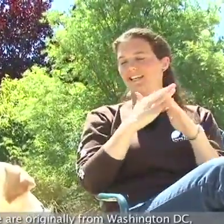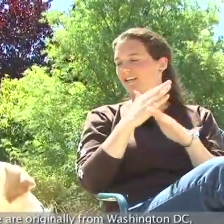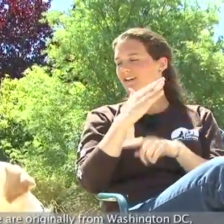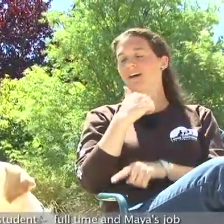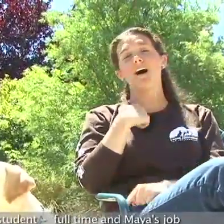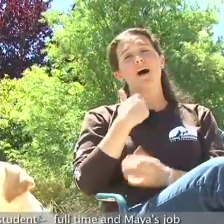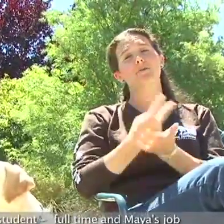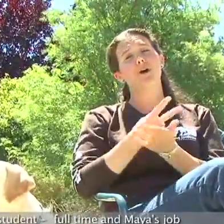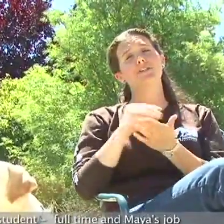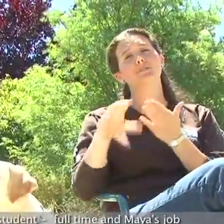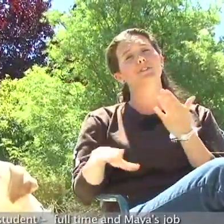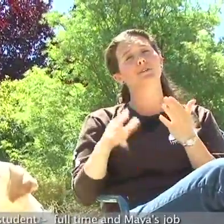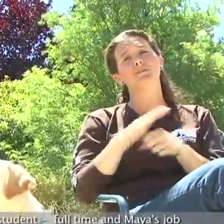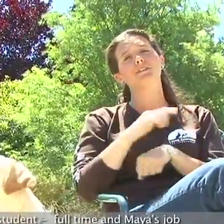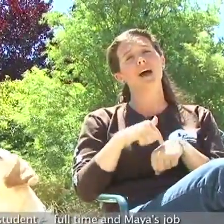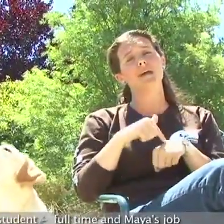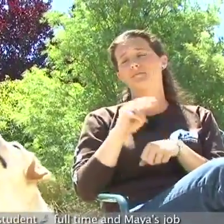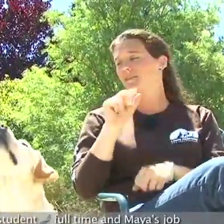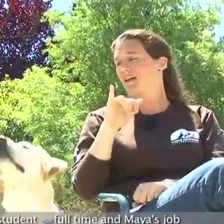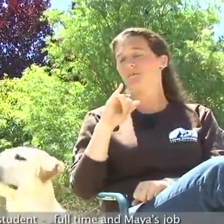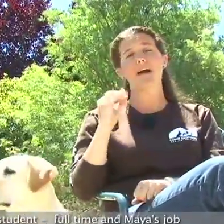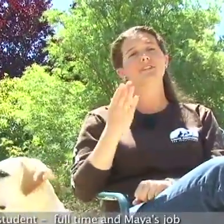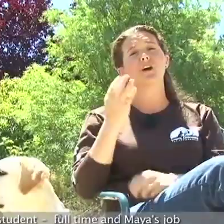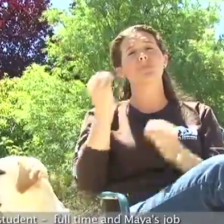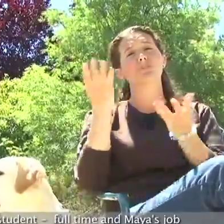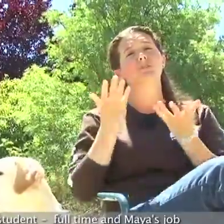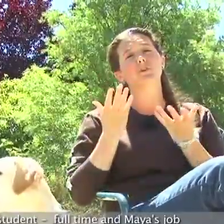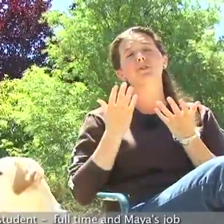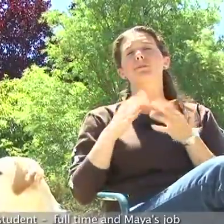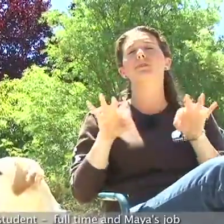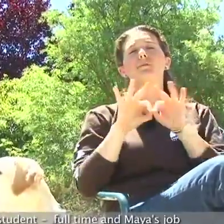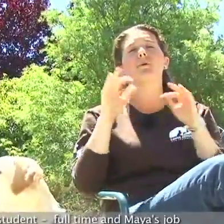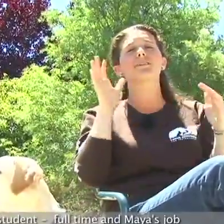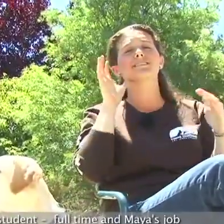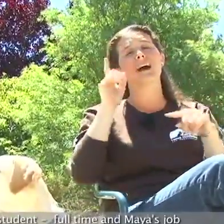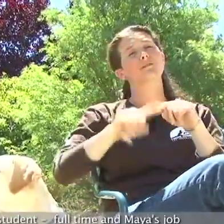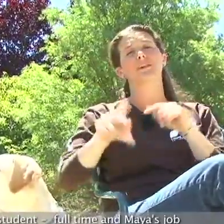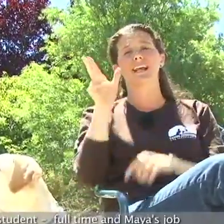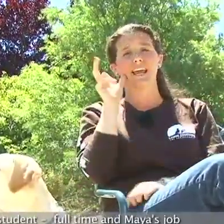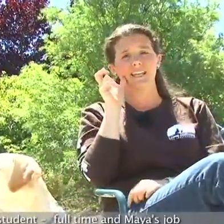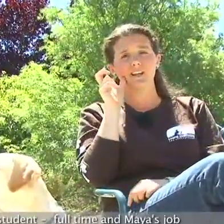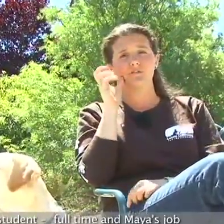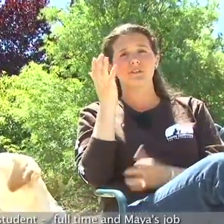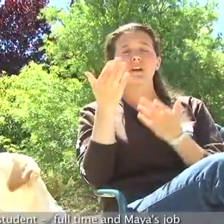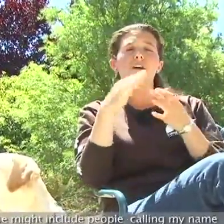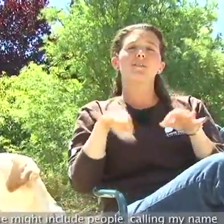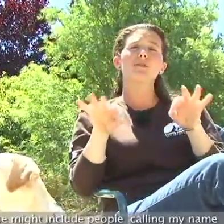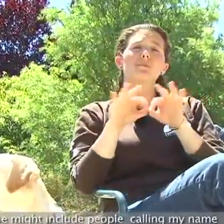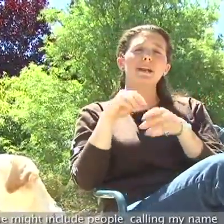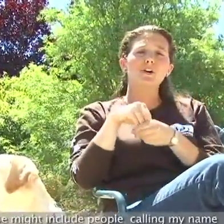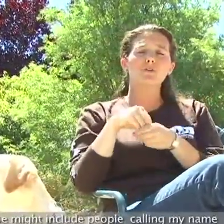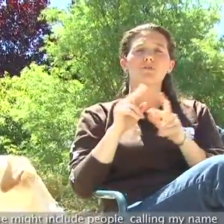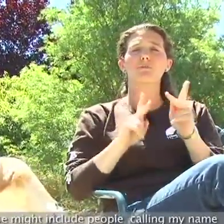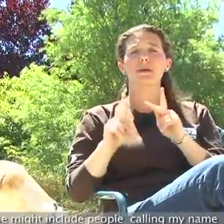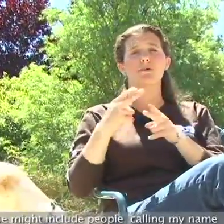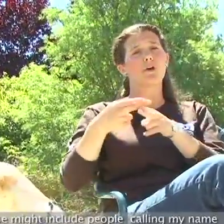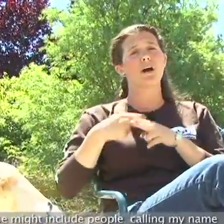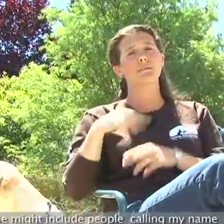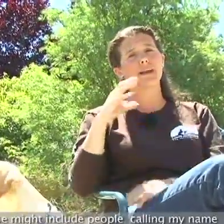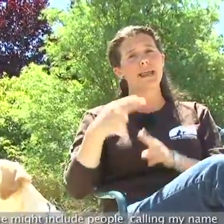city. I'm a graduate student full-time, and Maya's job is to alert me to important sounds that I can't hear. Those might include people calling my